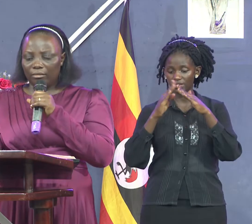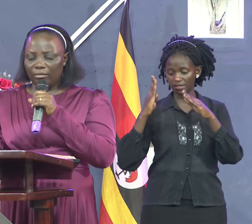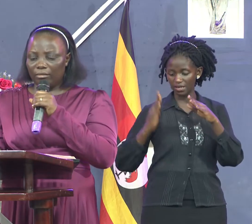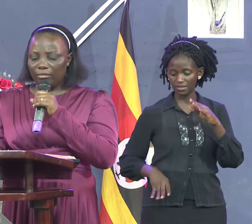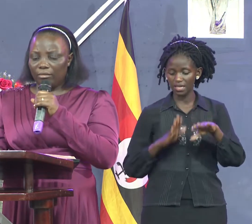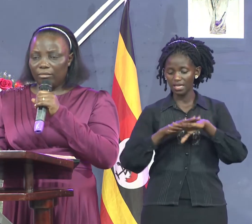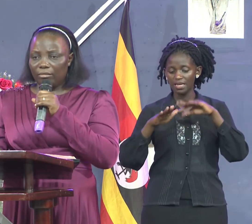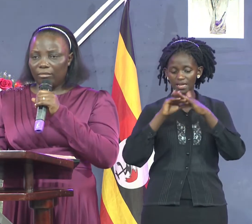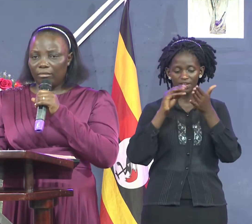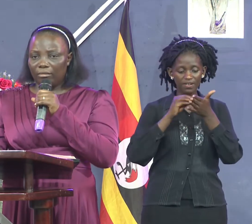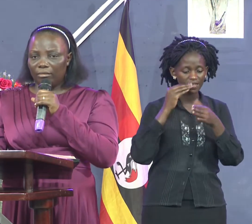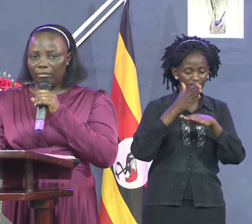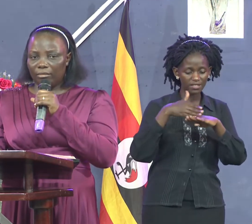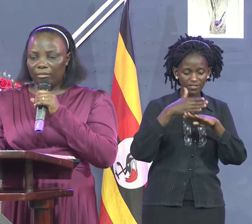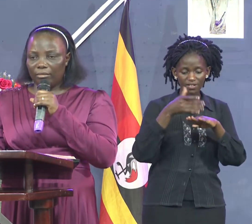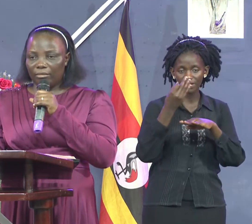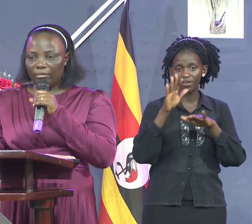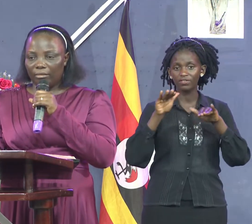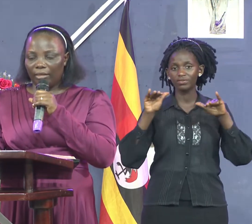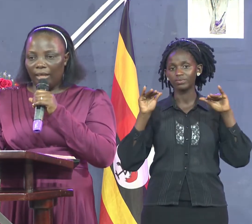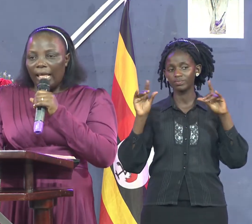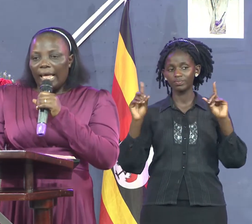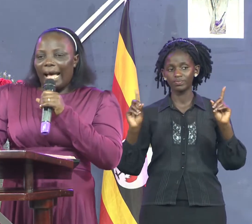not eat the bread of idleness.